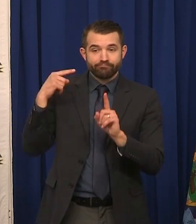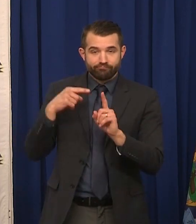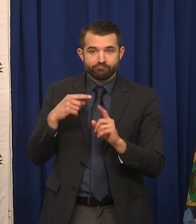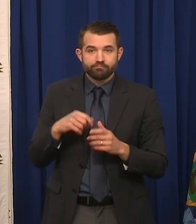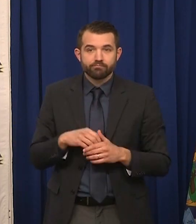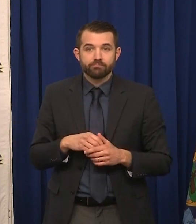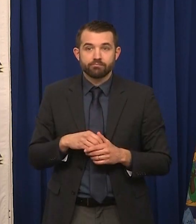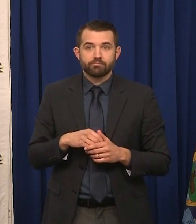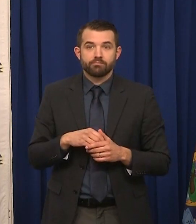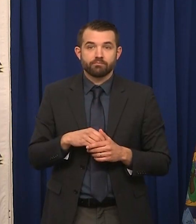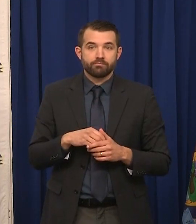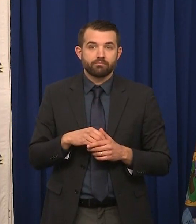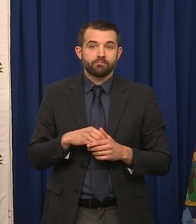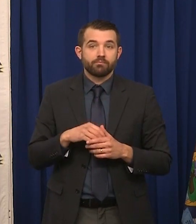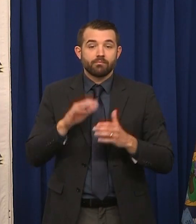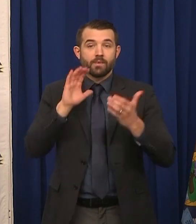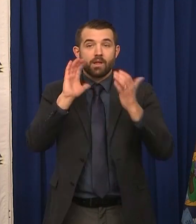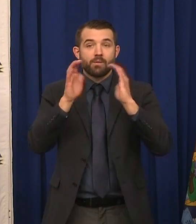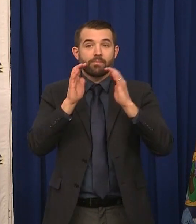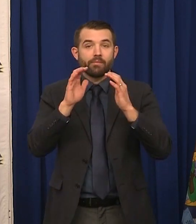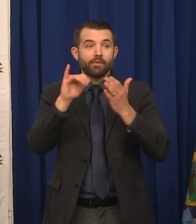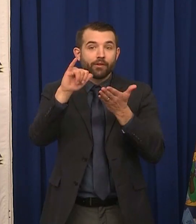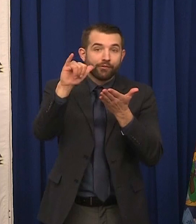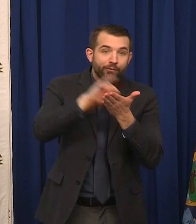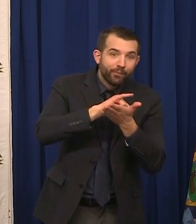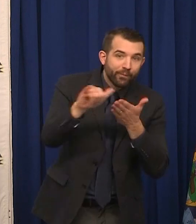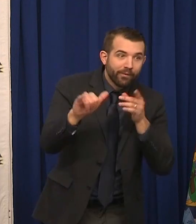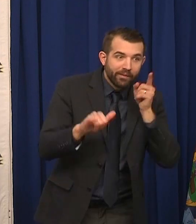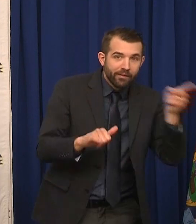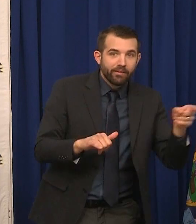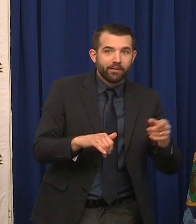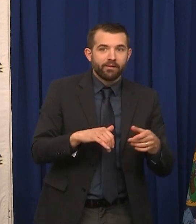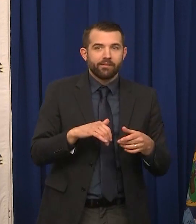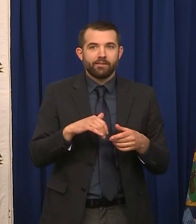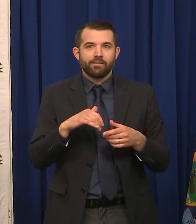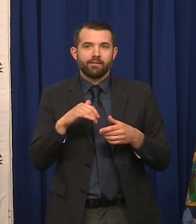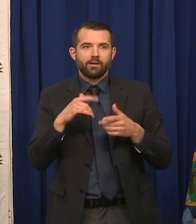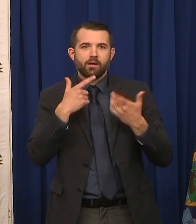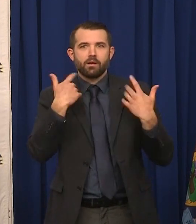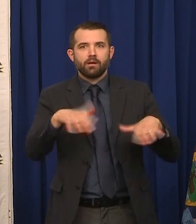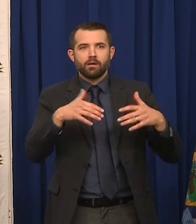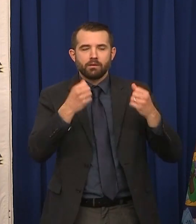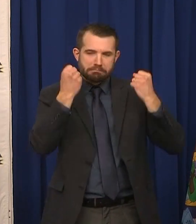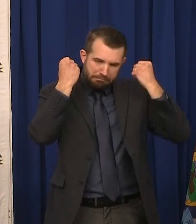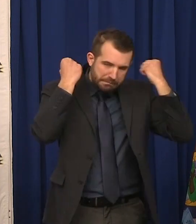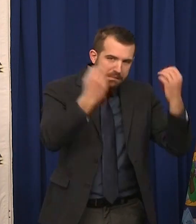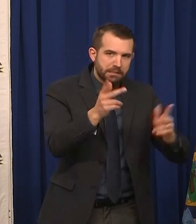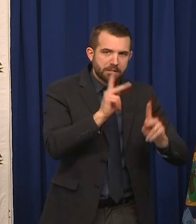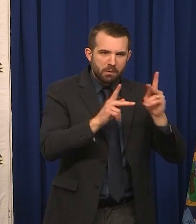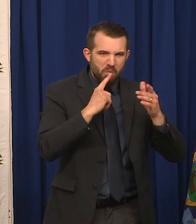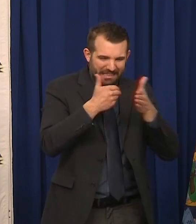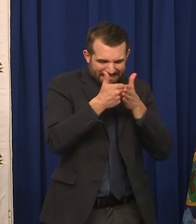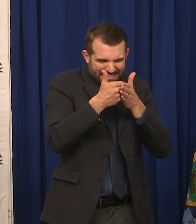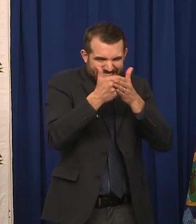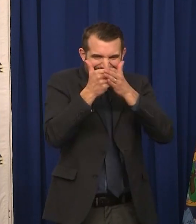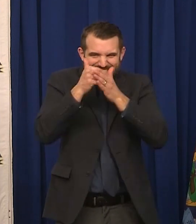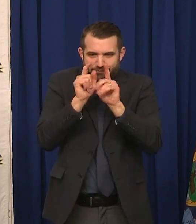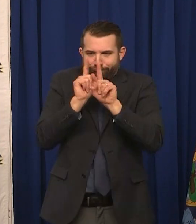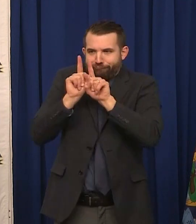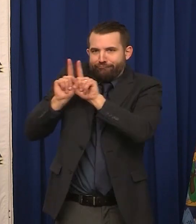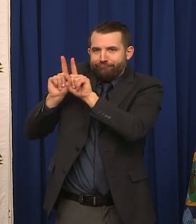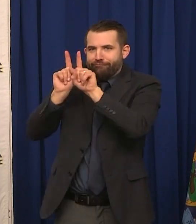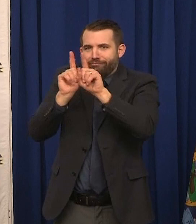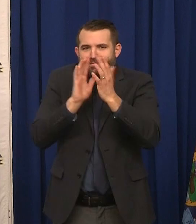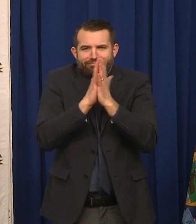populated, high density areas. Even within the state, we see dramatically different population densities. Portland being